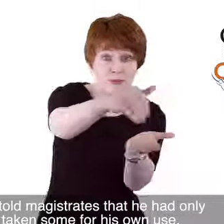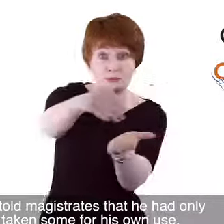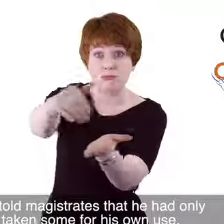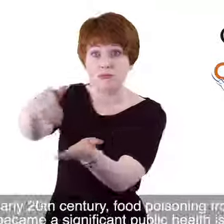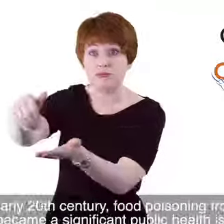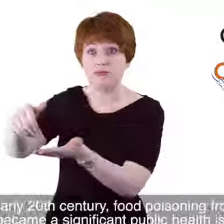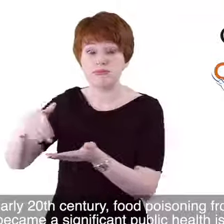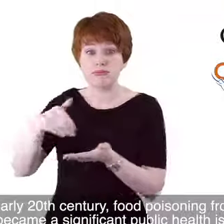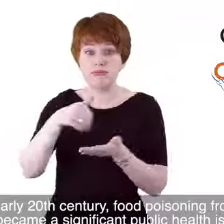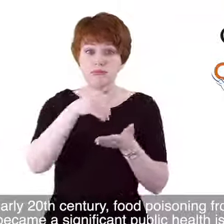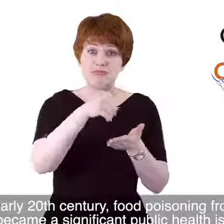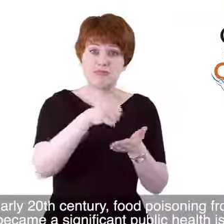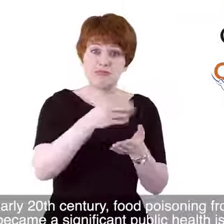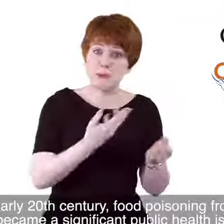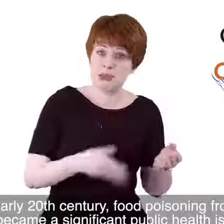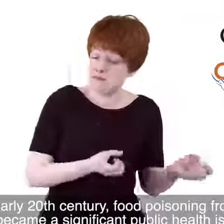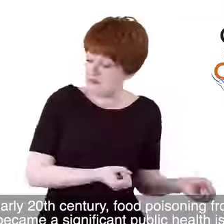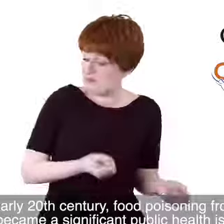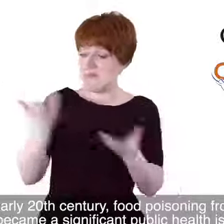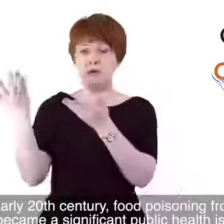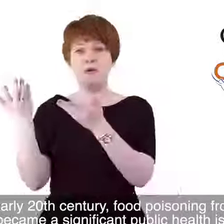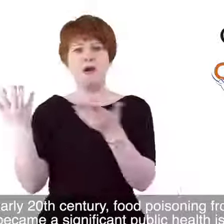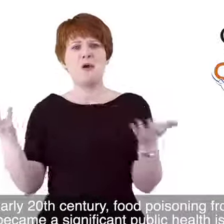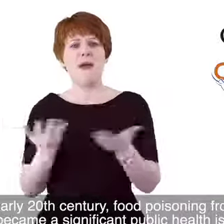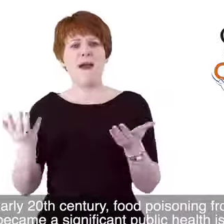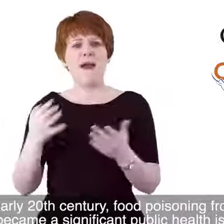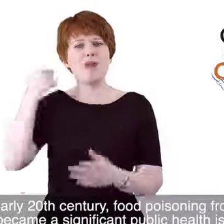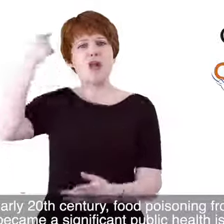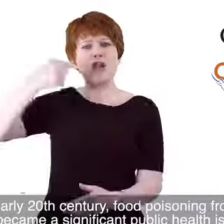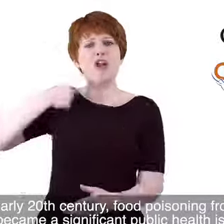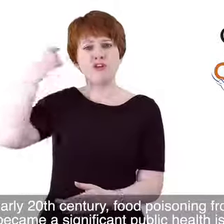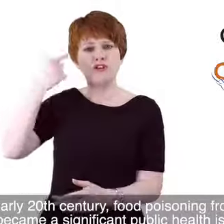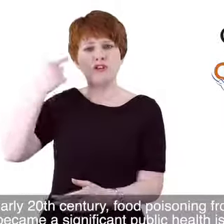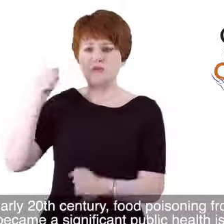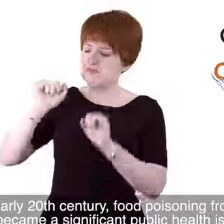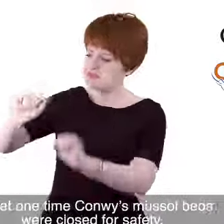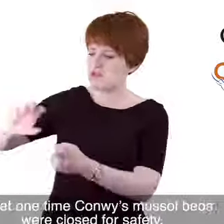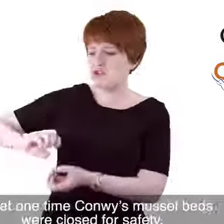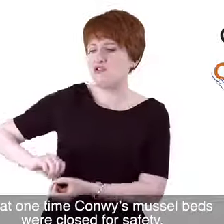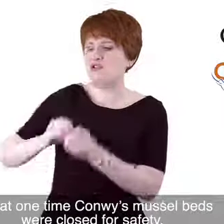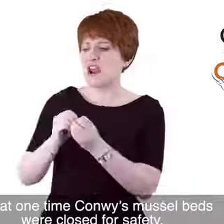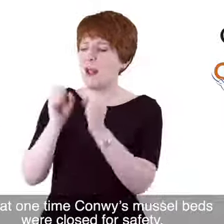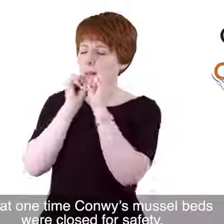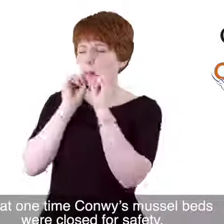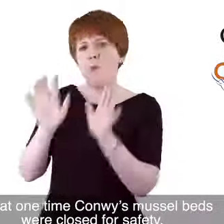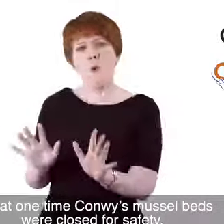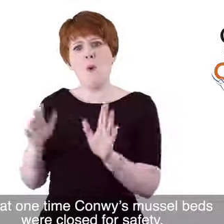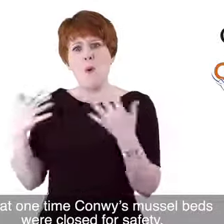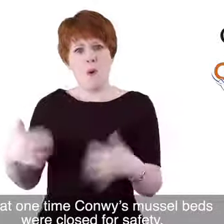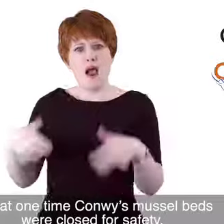In the early 20th century, food poisoning from shellfish became a significant public health issue, and at one time Conwy's mussel beds were closed